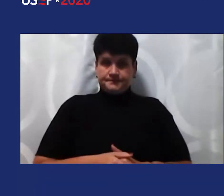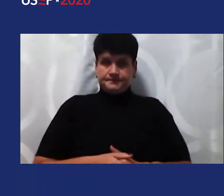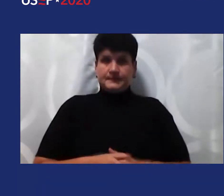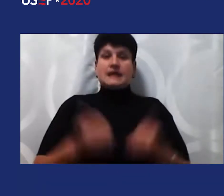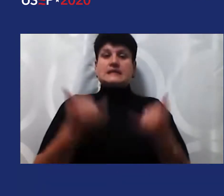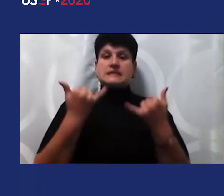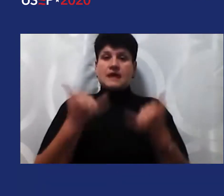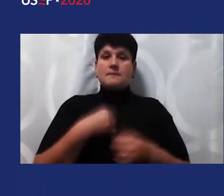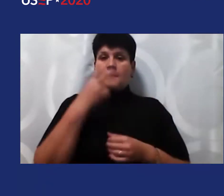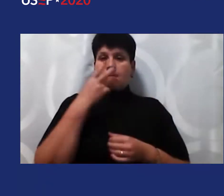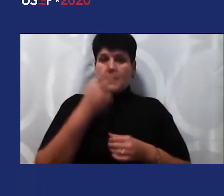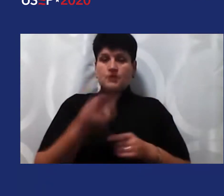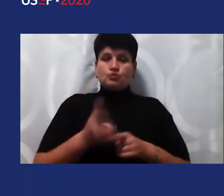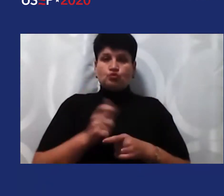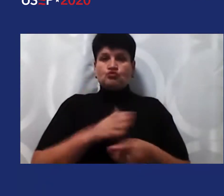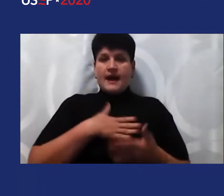elections,